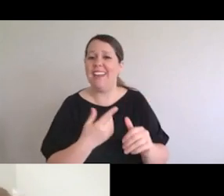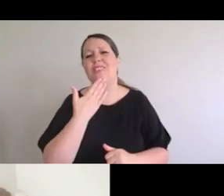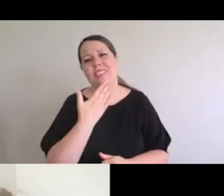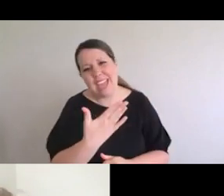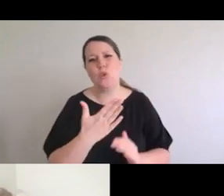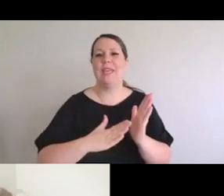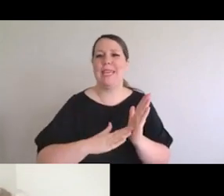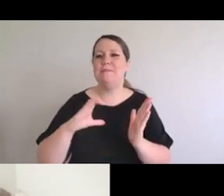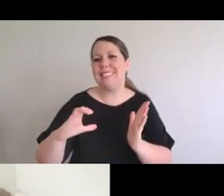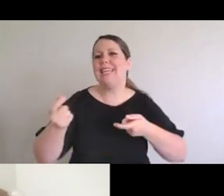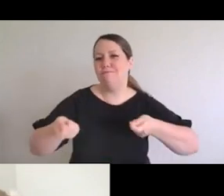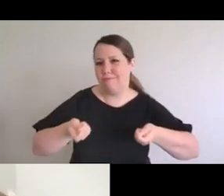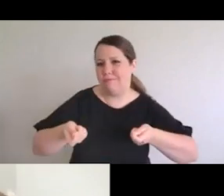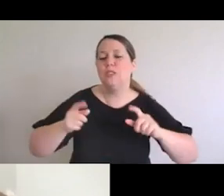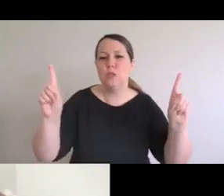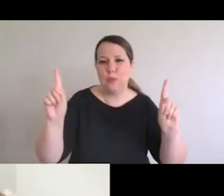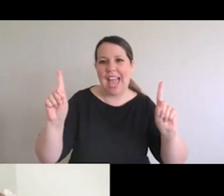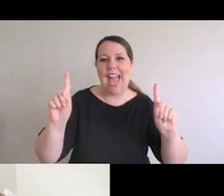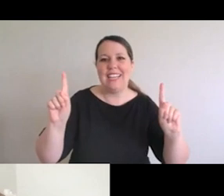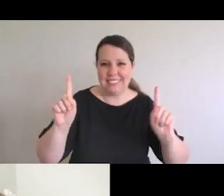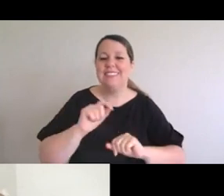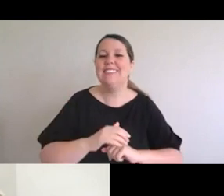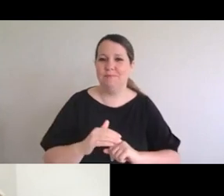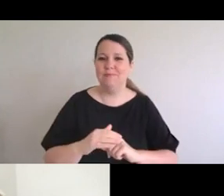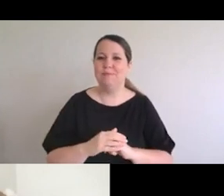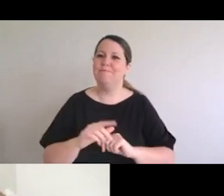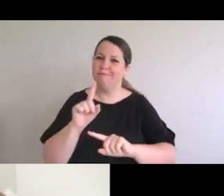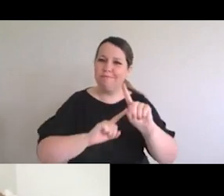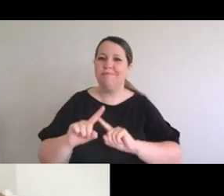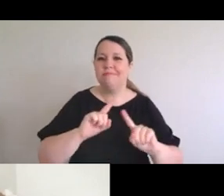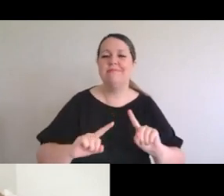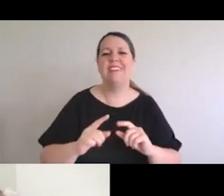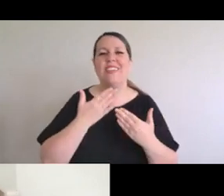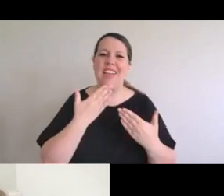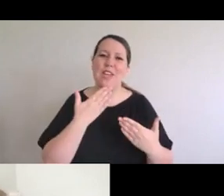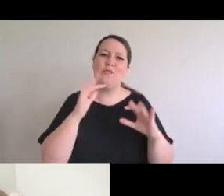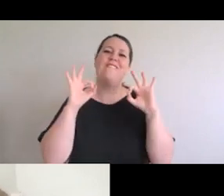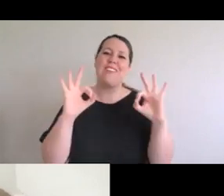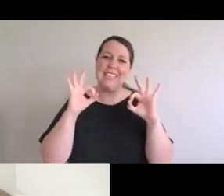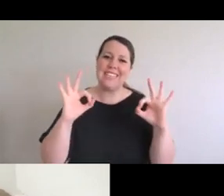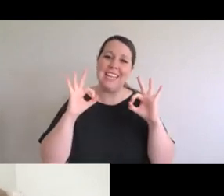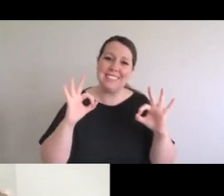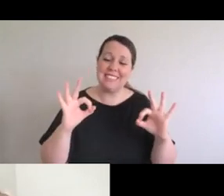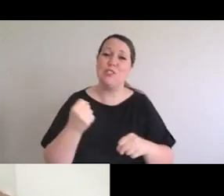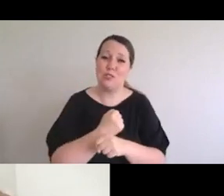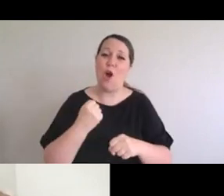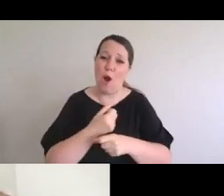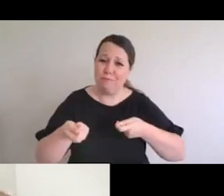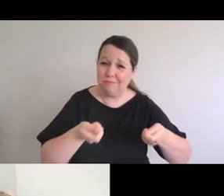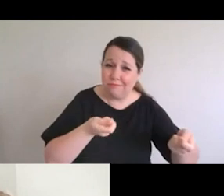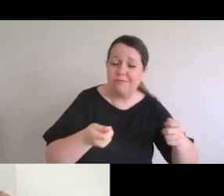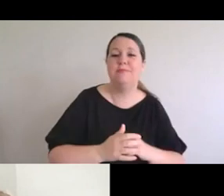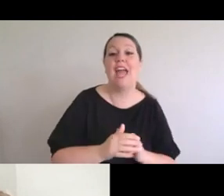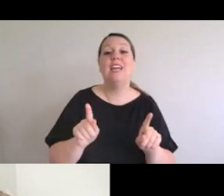hui. You've done a fantastic job and kept us moving and kept us on track. Blind Low Vision